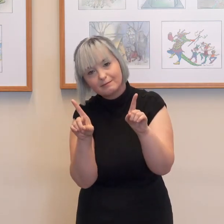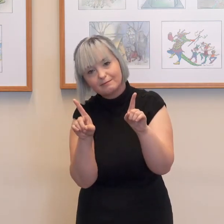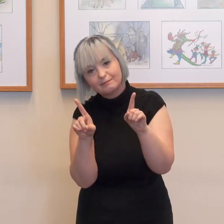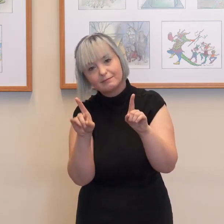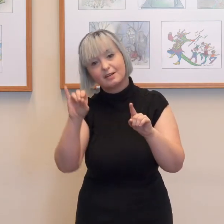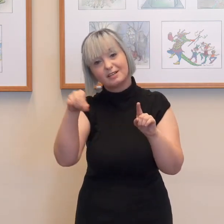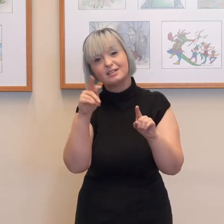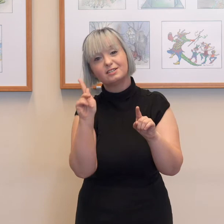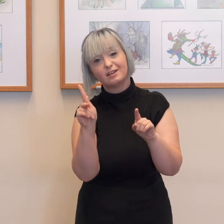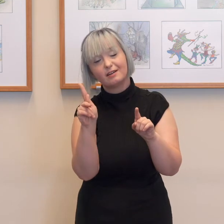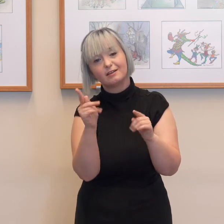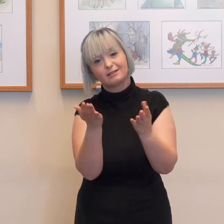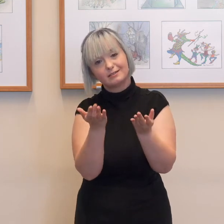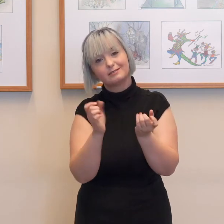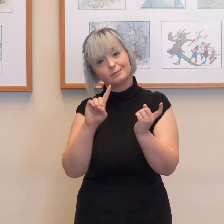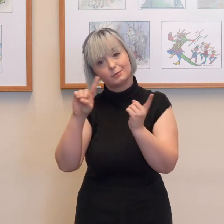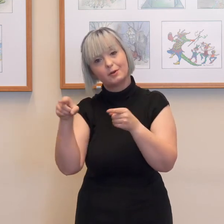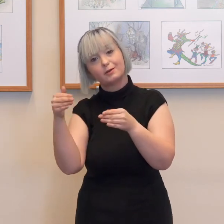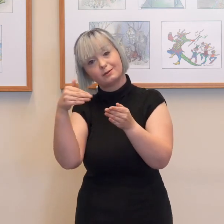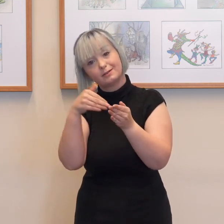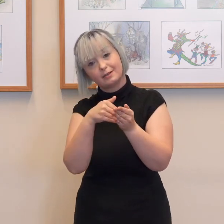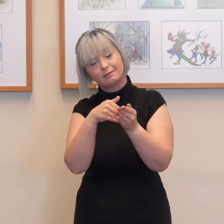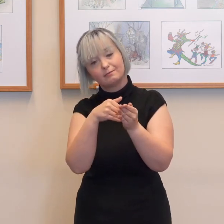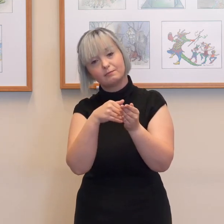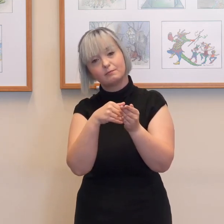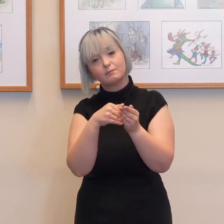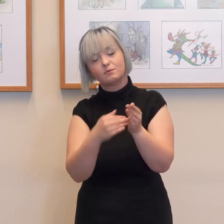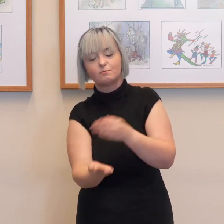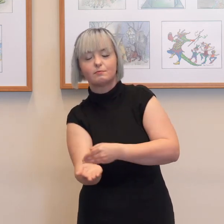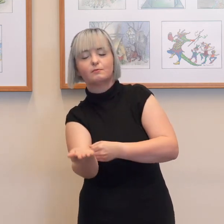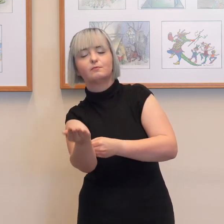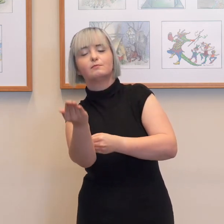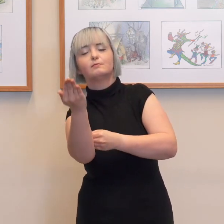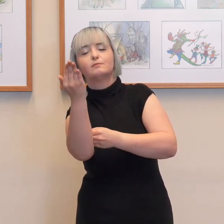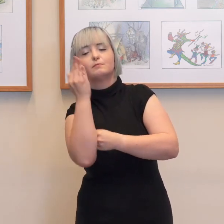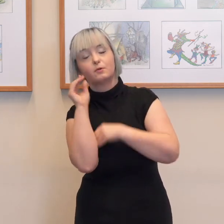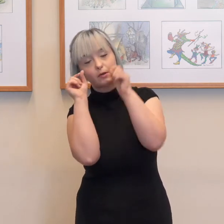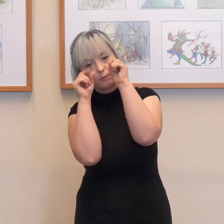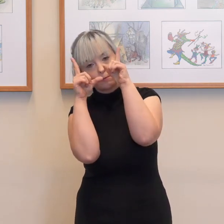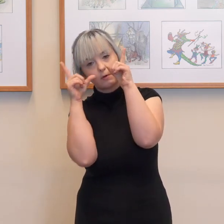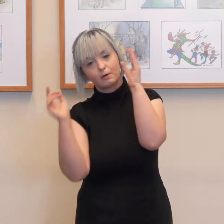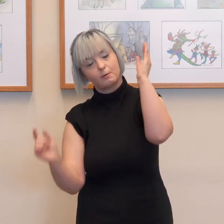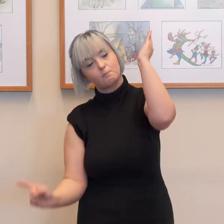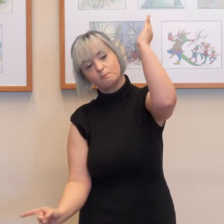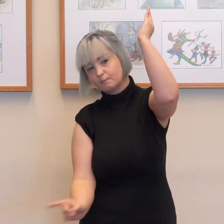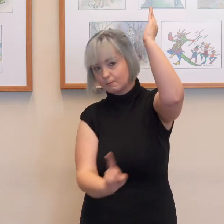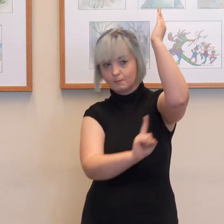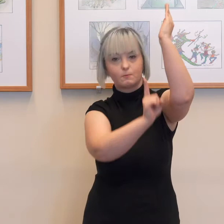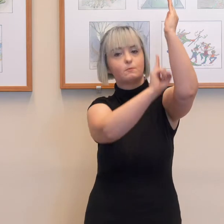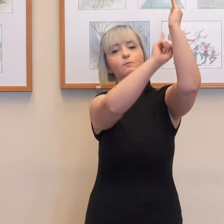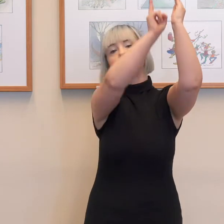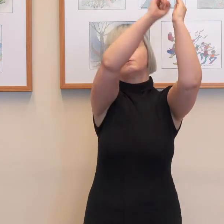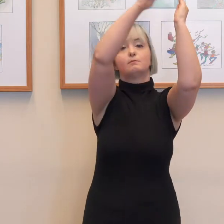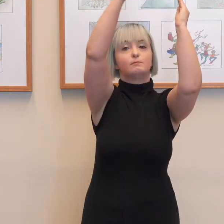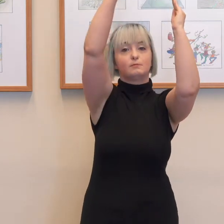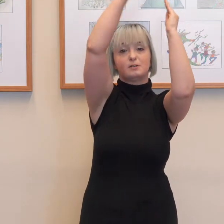But Jack wanted to go back. So the next morning, he climbed up the